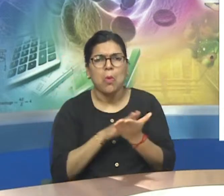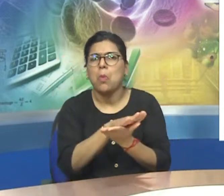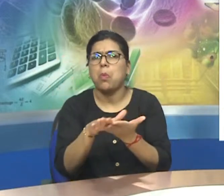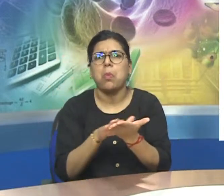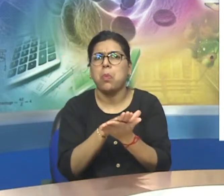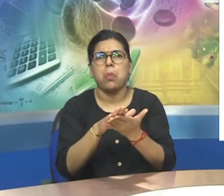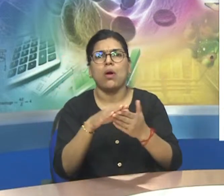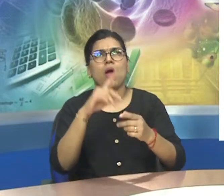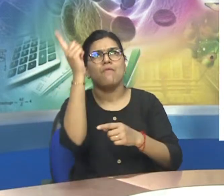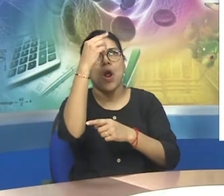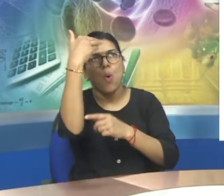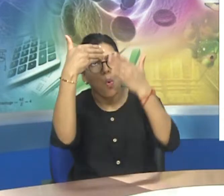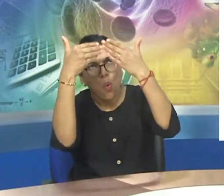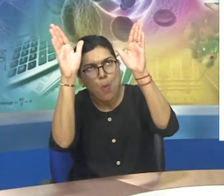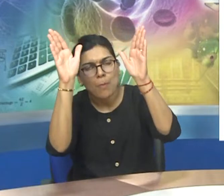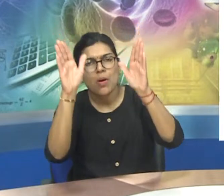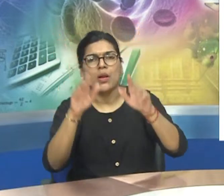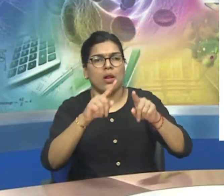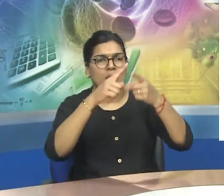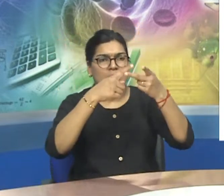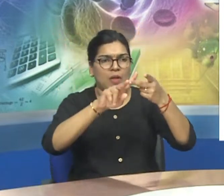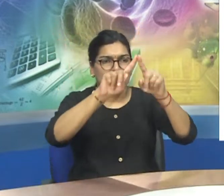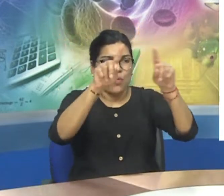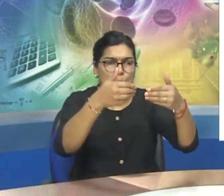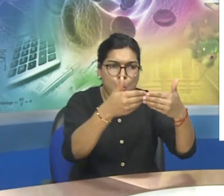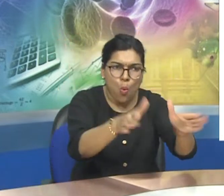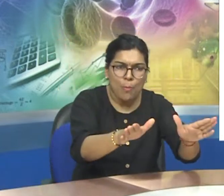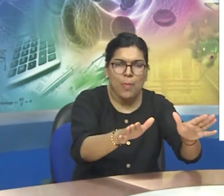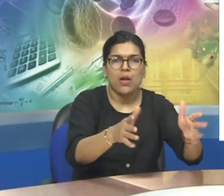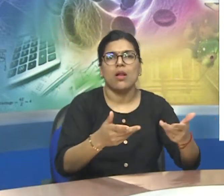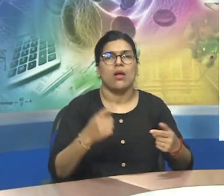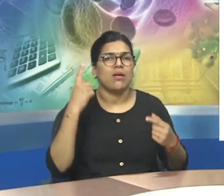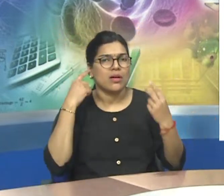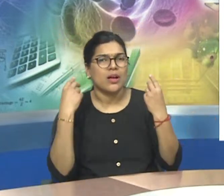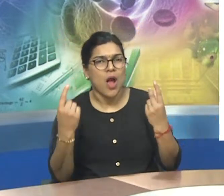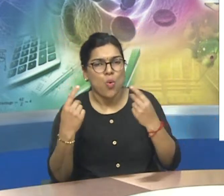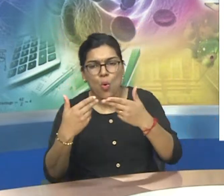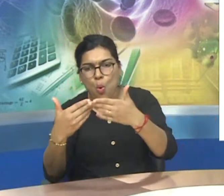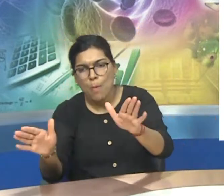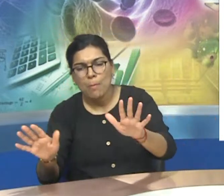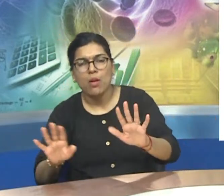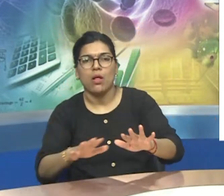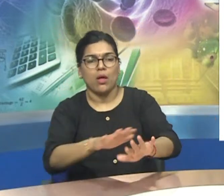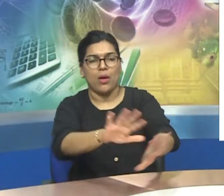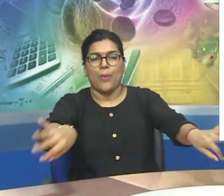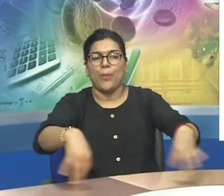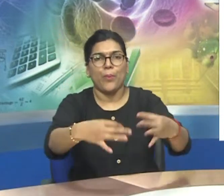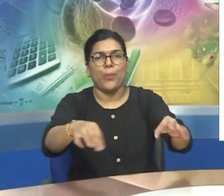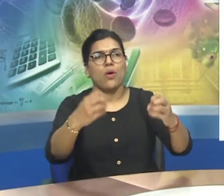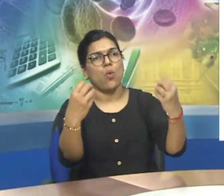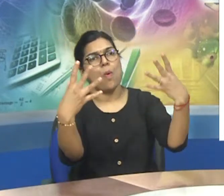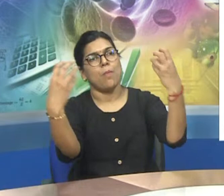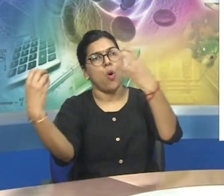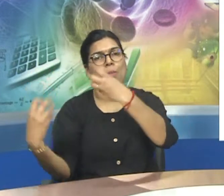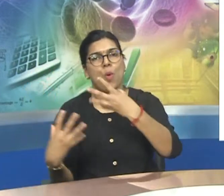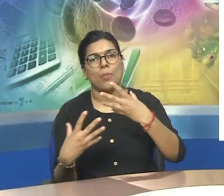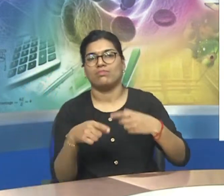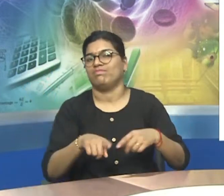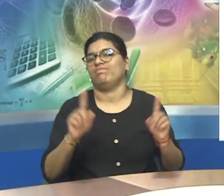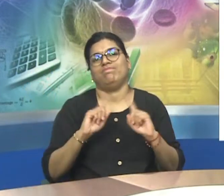energy by turning off lights that you are not using. So whenever we are at home and